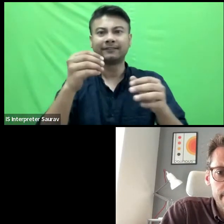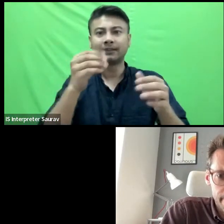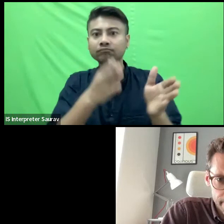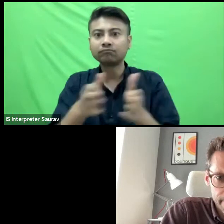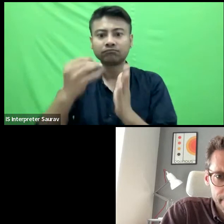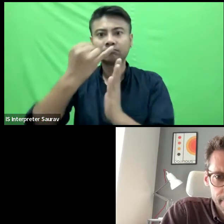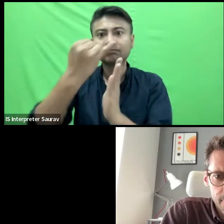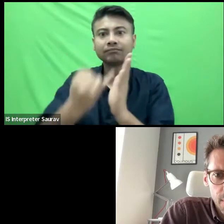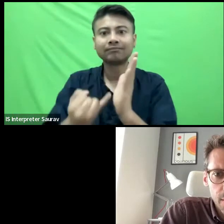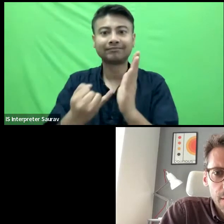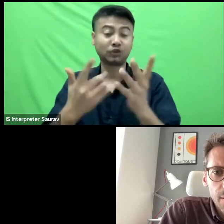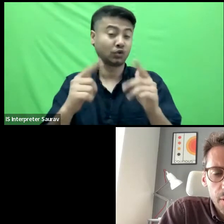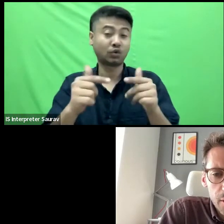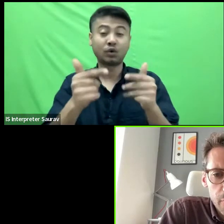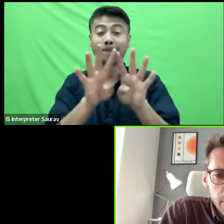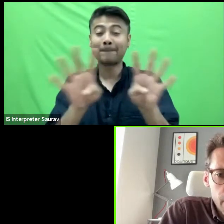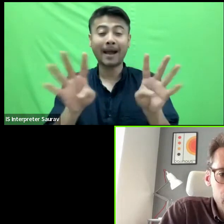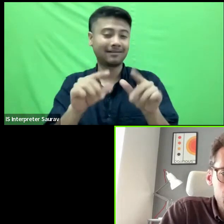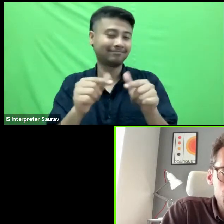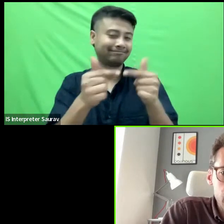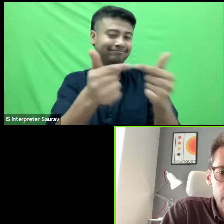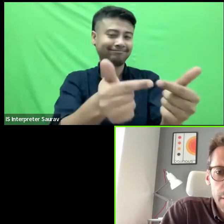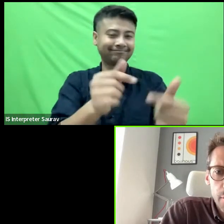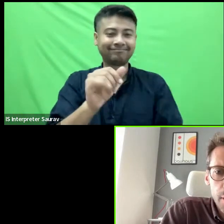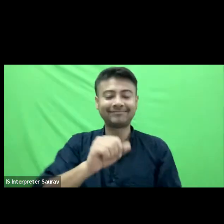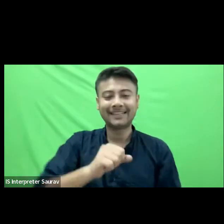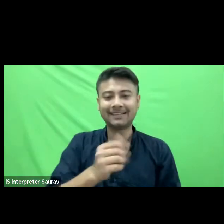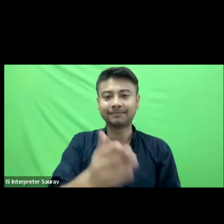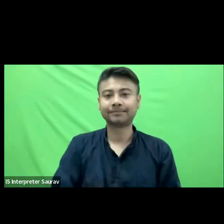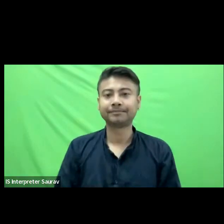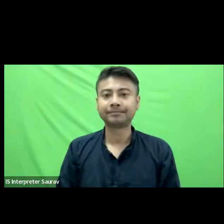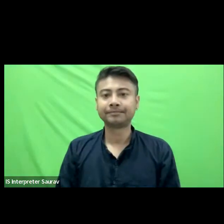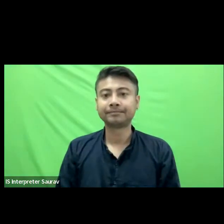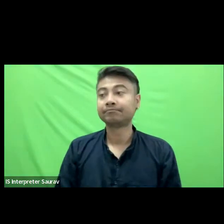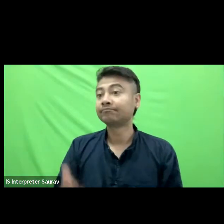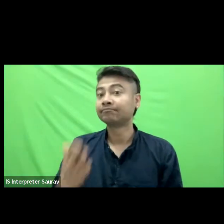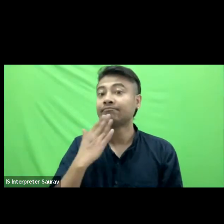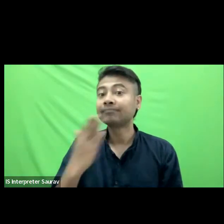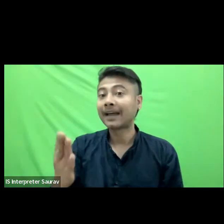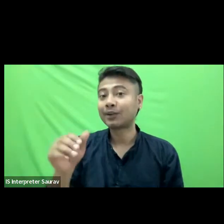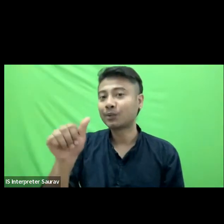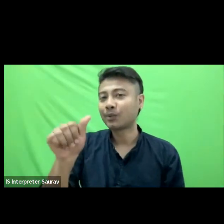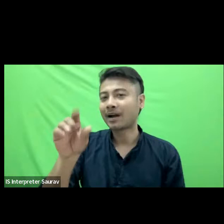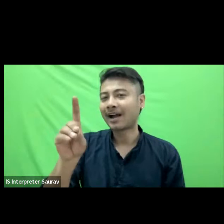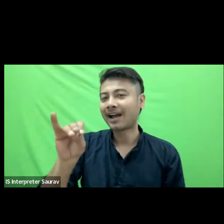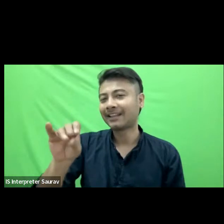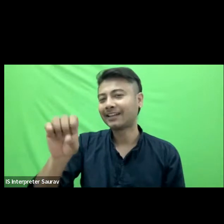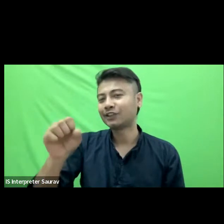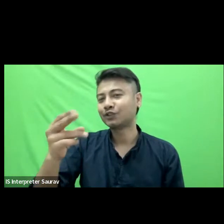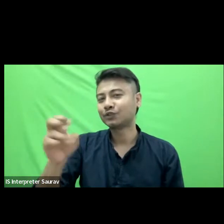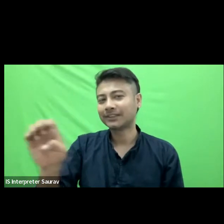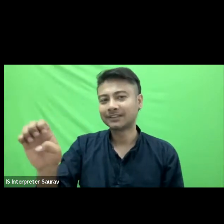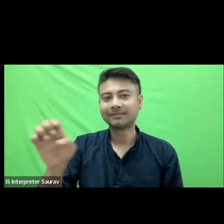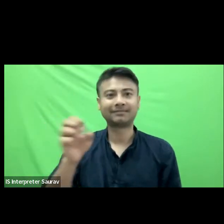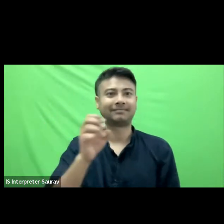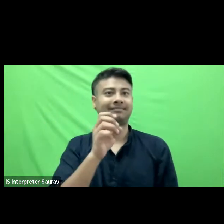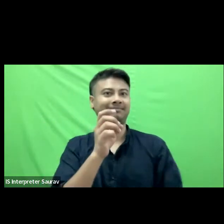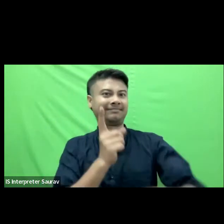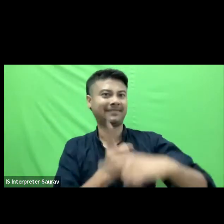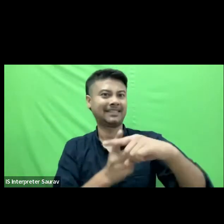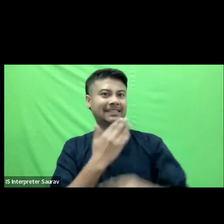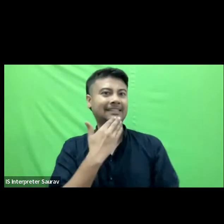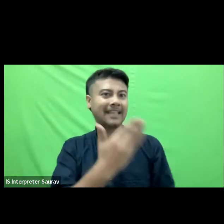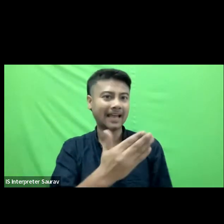panel discussion. Thank you very much, Adishree, and thank you so much, Mr. Sharp, for those fantastic introductory